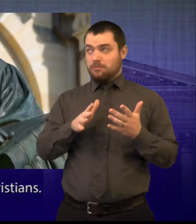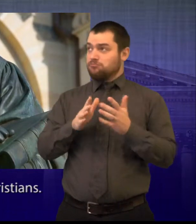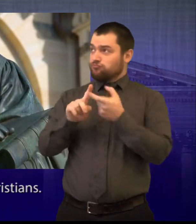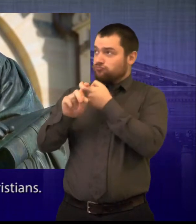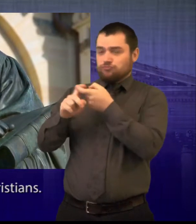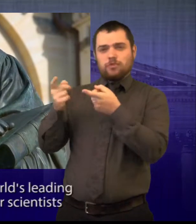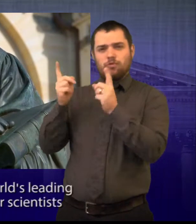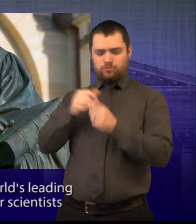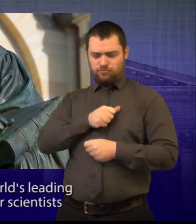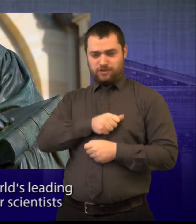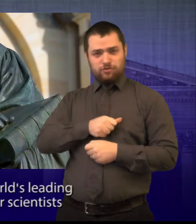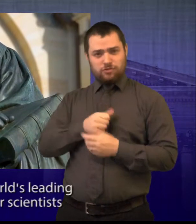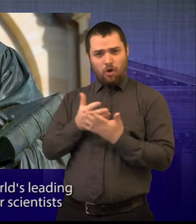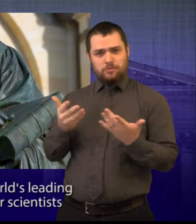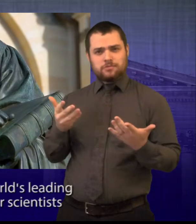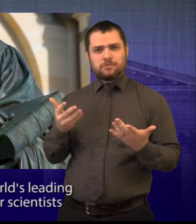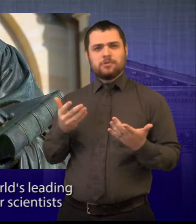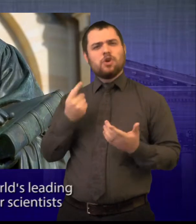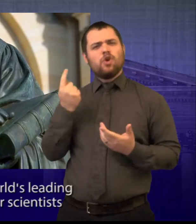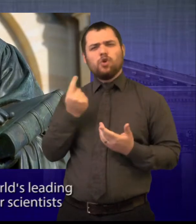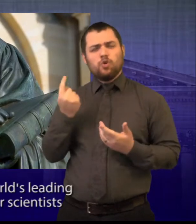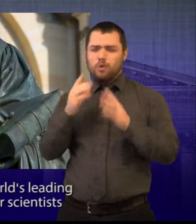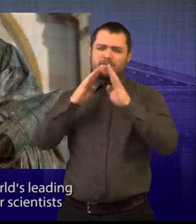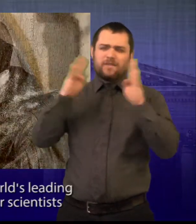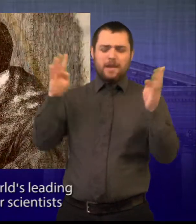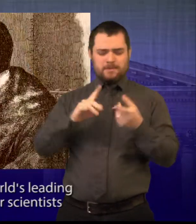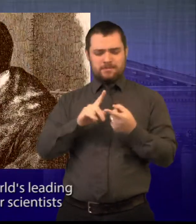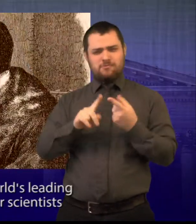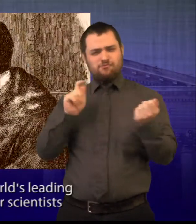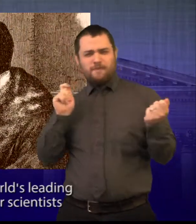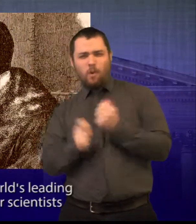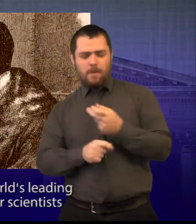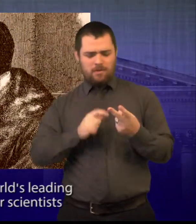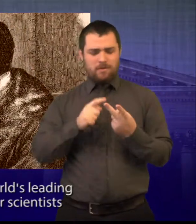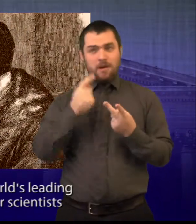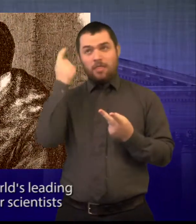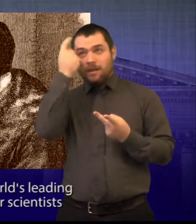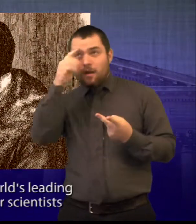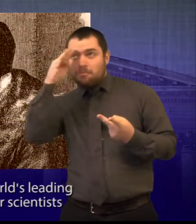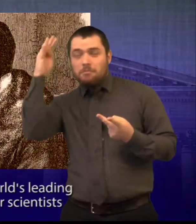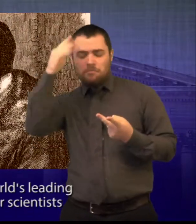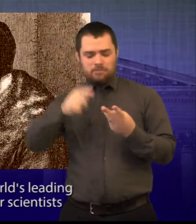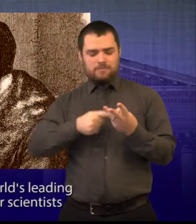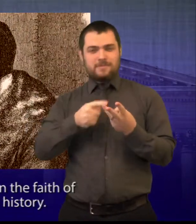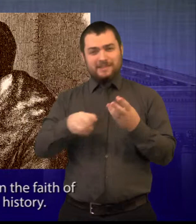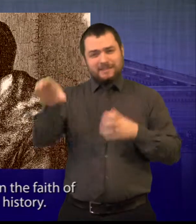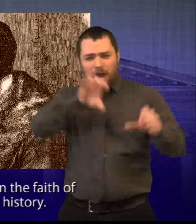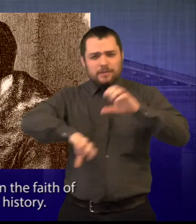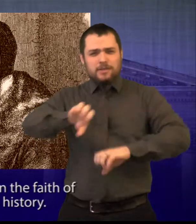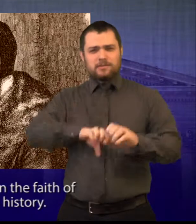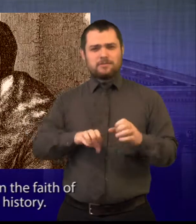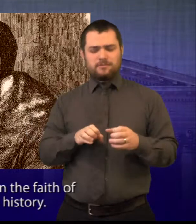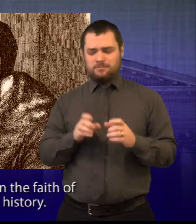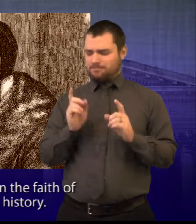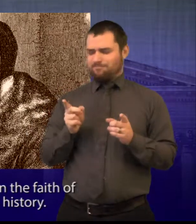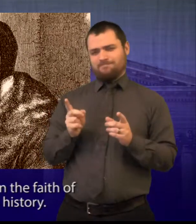zealous Christians. We have only to mention the world's leading reformers, thinkers, and pioneer scientists to